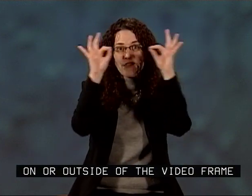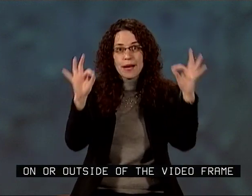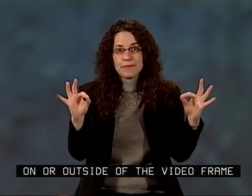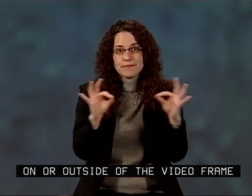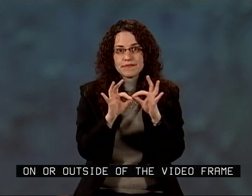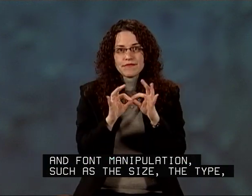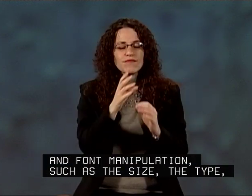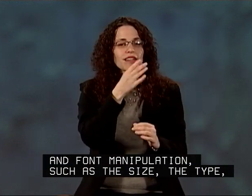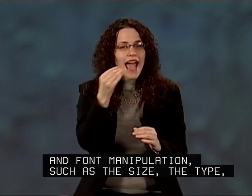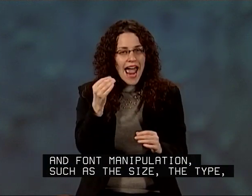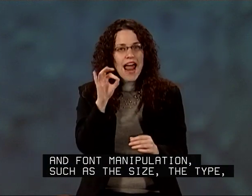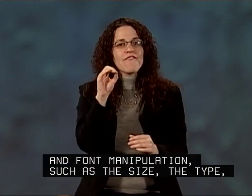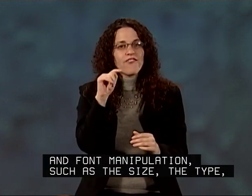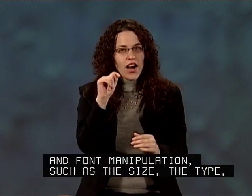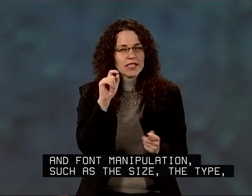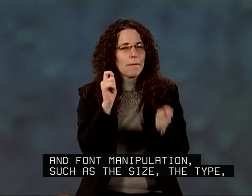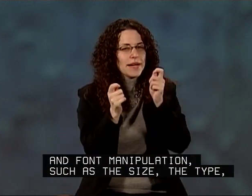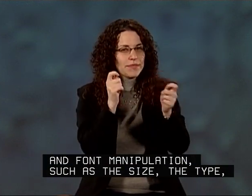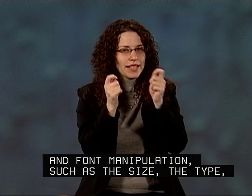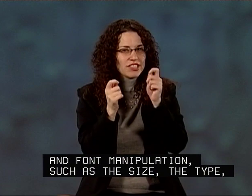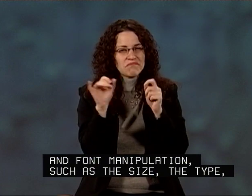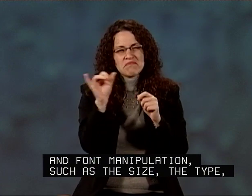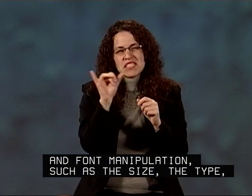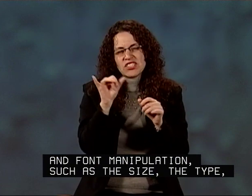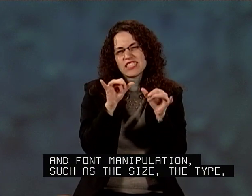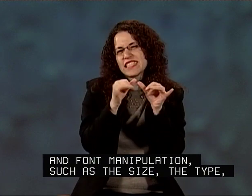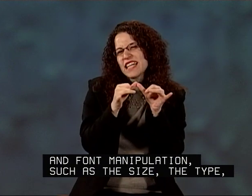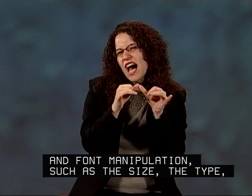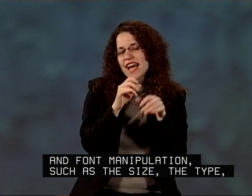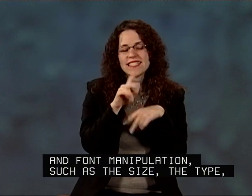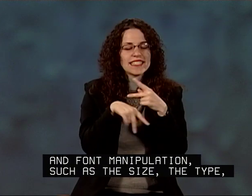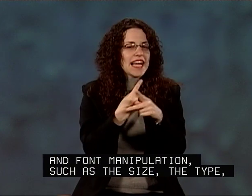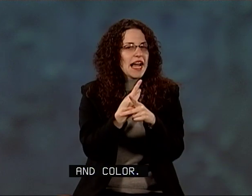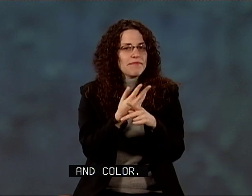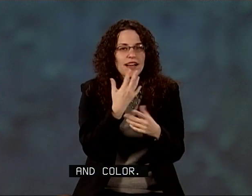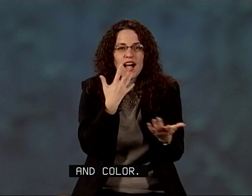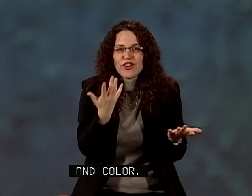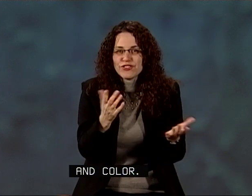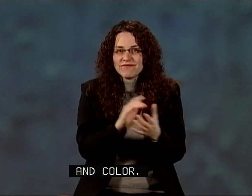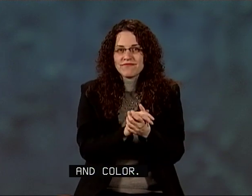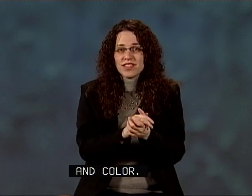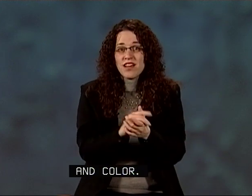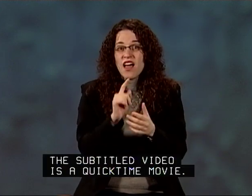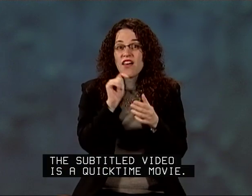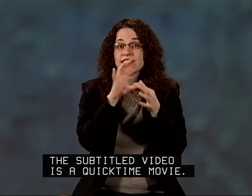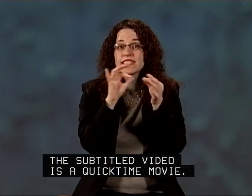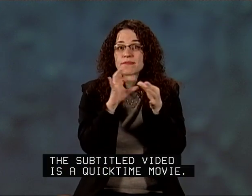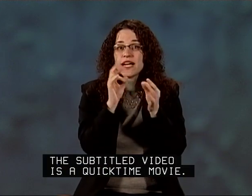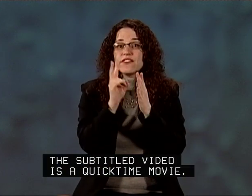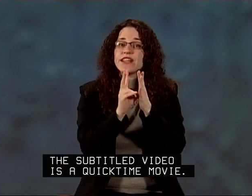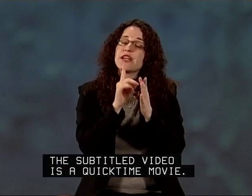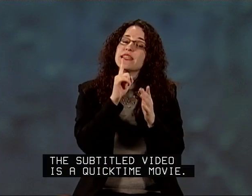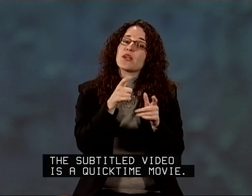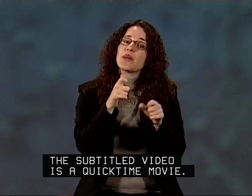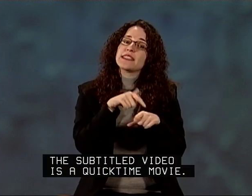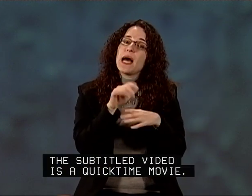frame, and font manipulation, such as the size, the type, and color. The subtitle video is a QuickTime